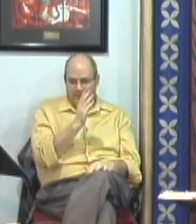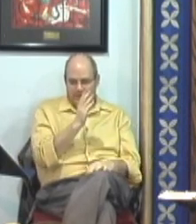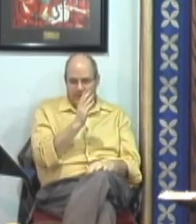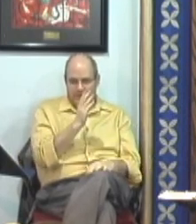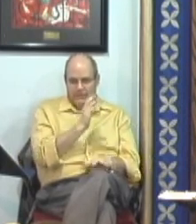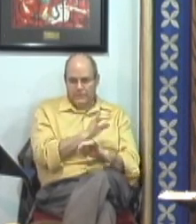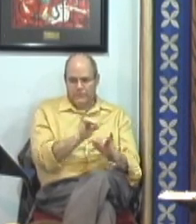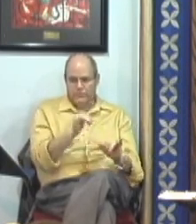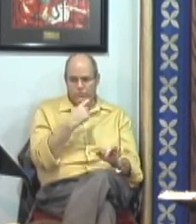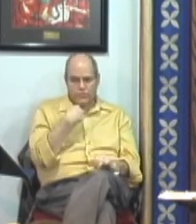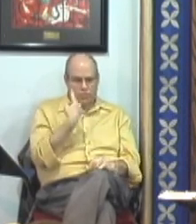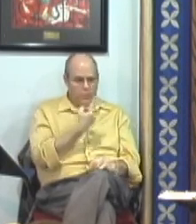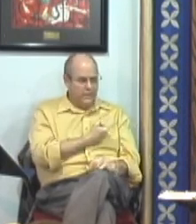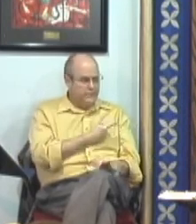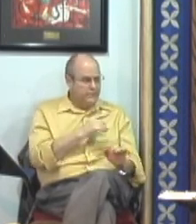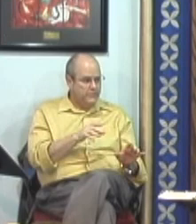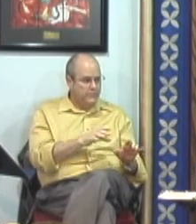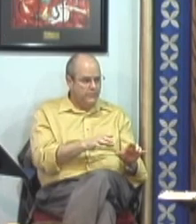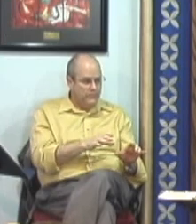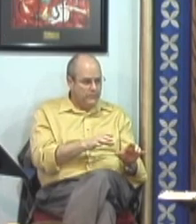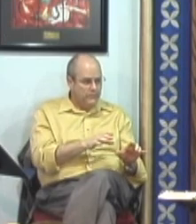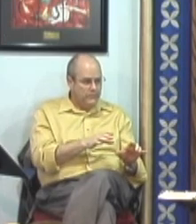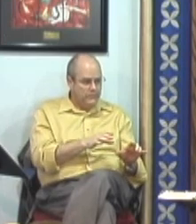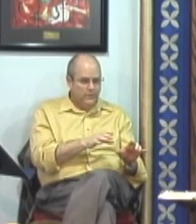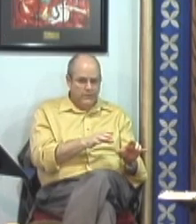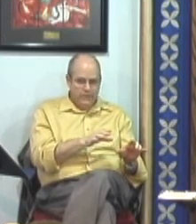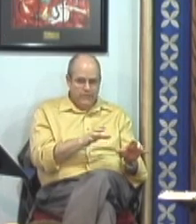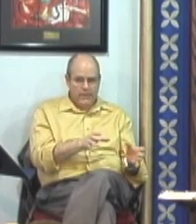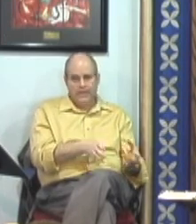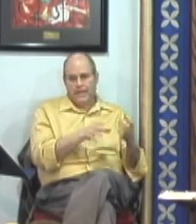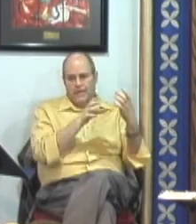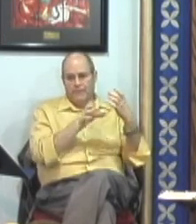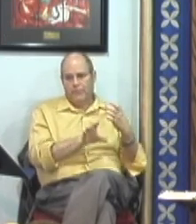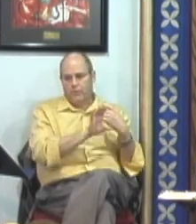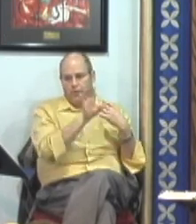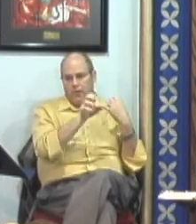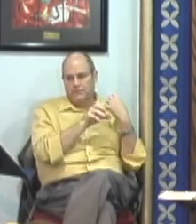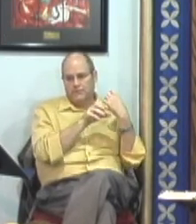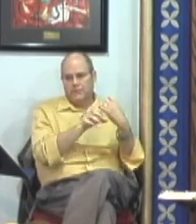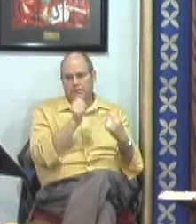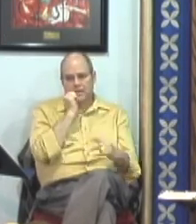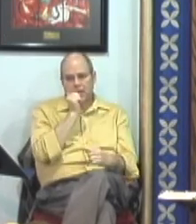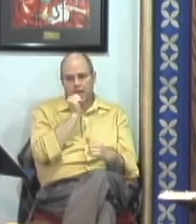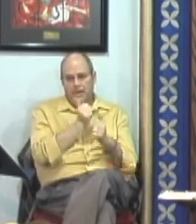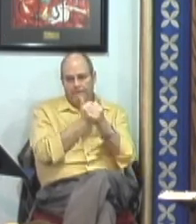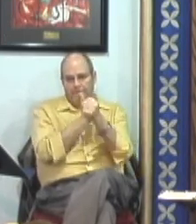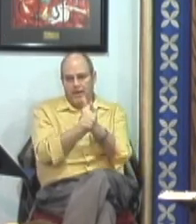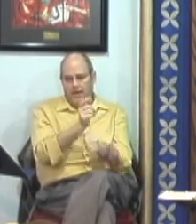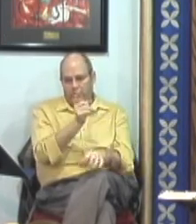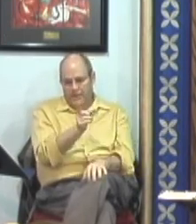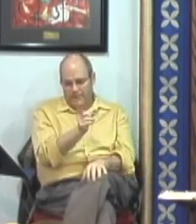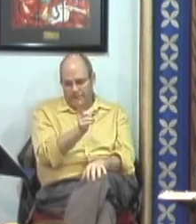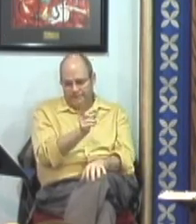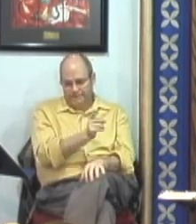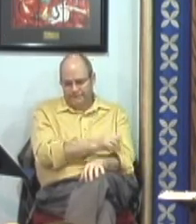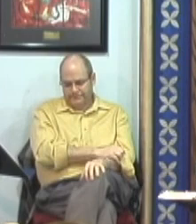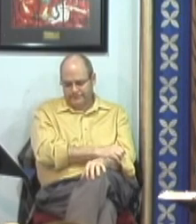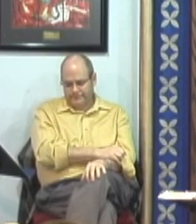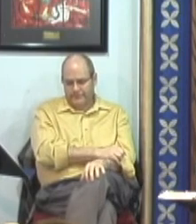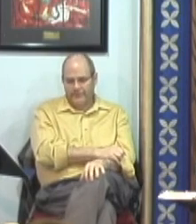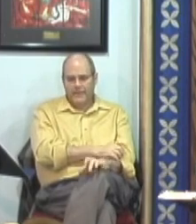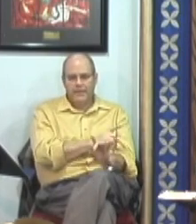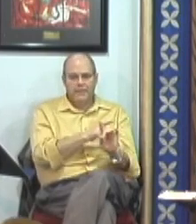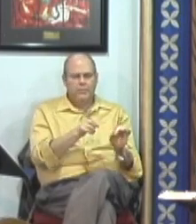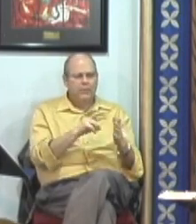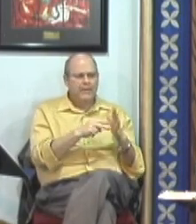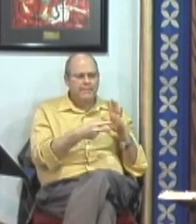which Yeshua told us to do by doing what? Picking up the cross daily and following him, right? But